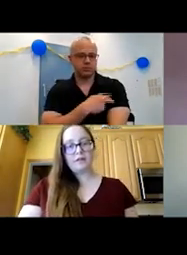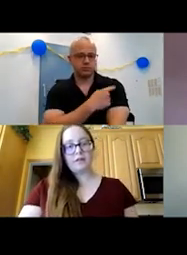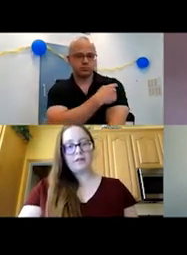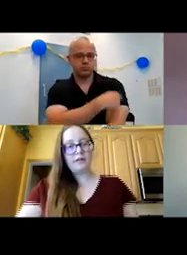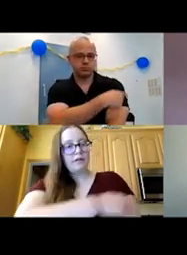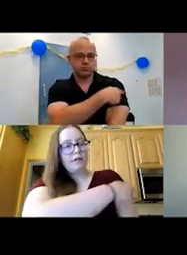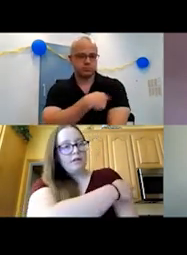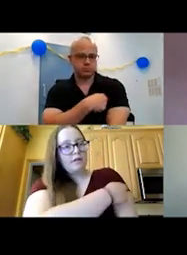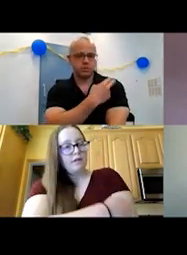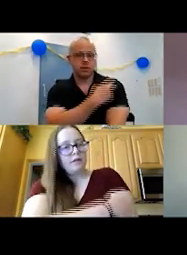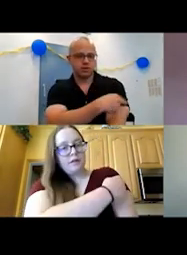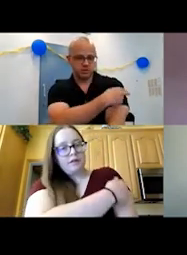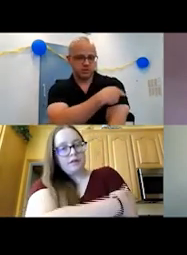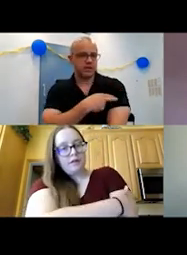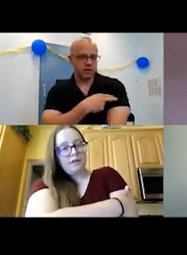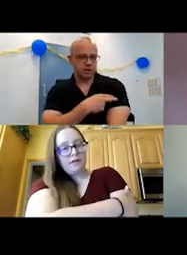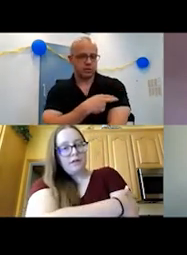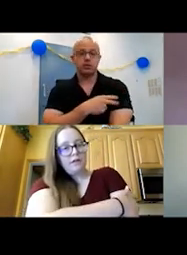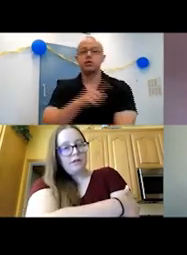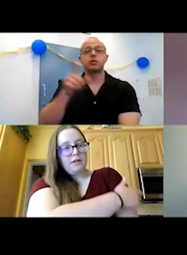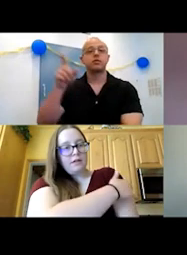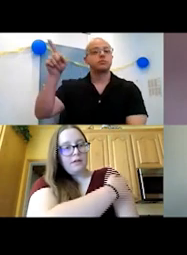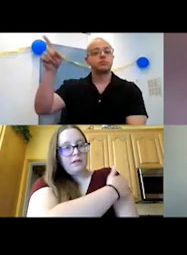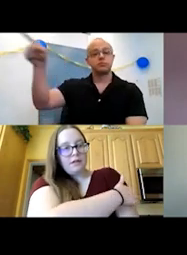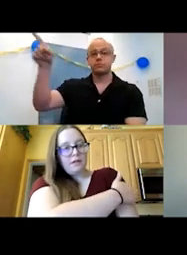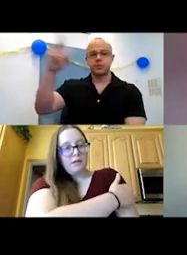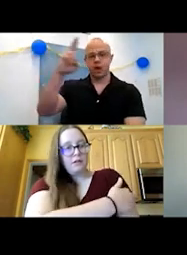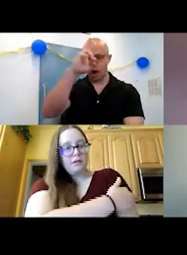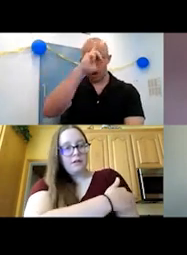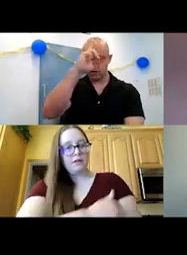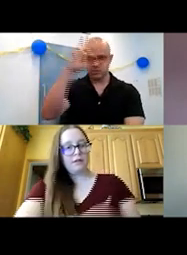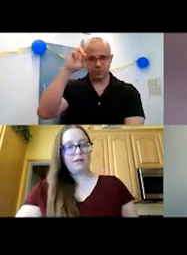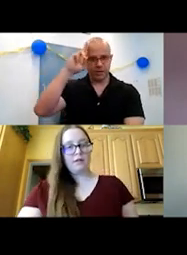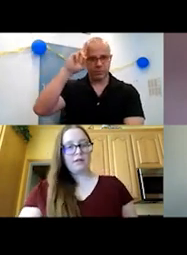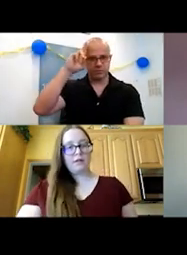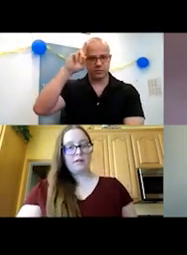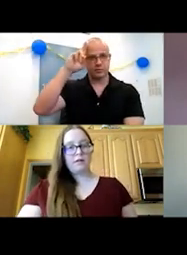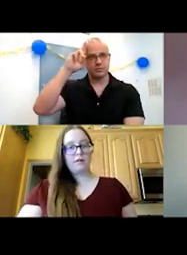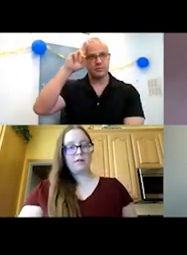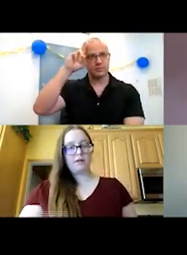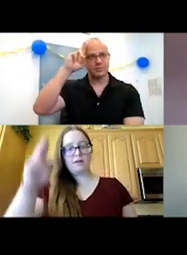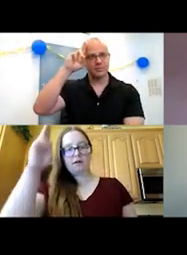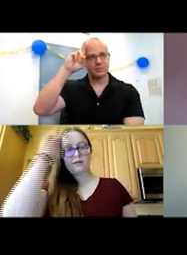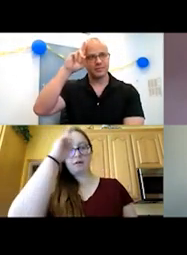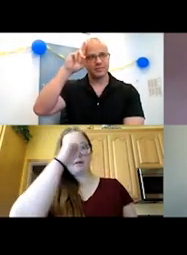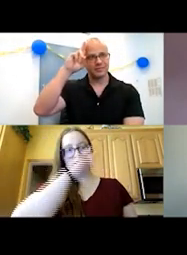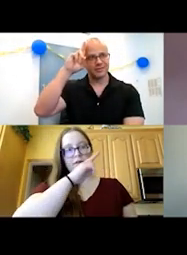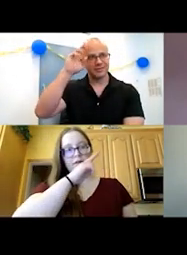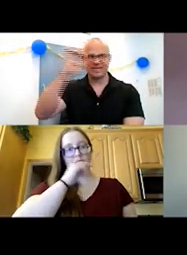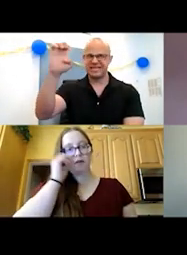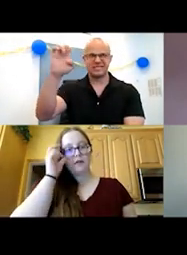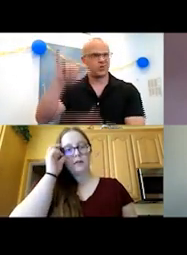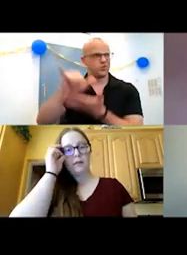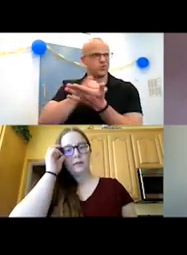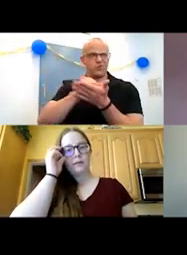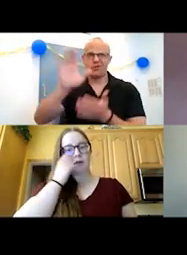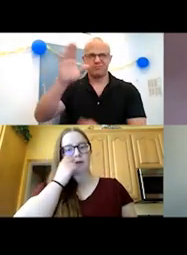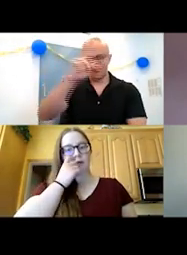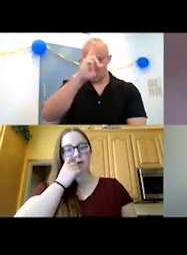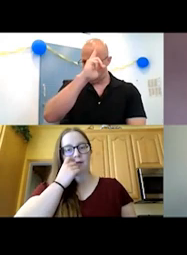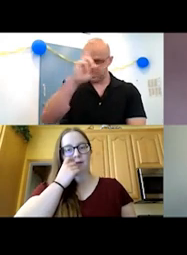Hospital for the west sign is signed this way, hospital. In the east, it's